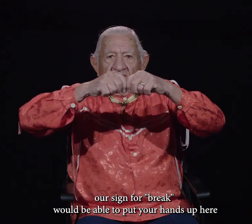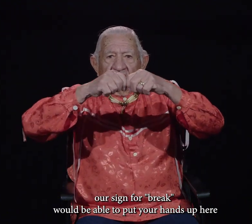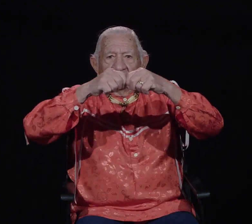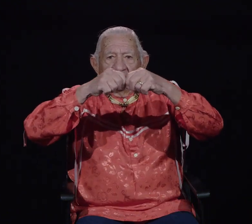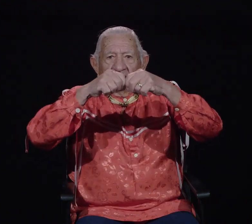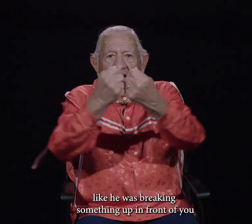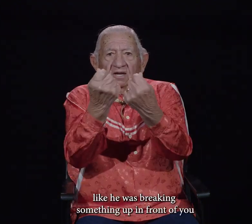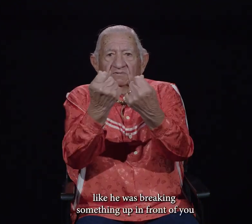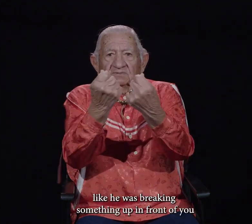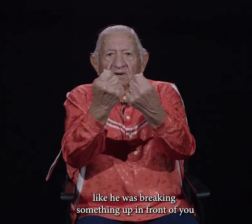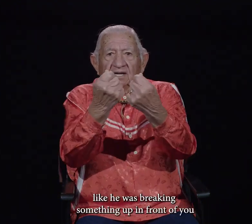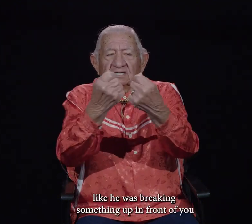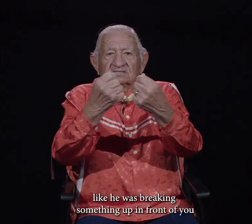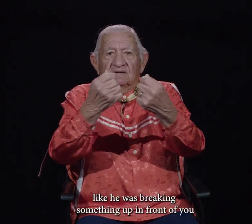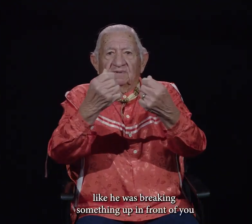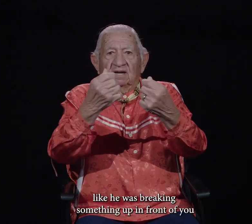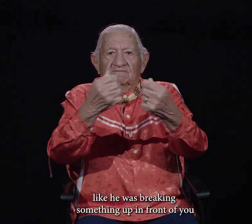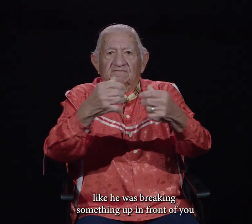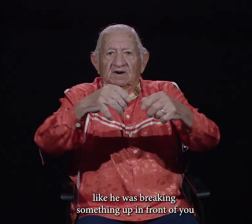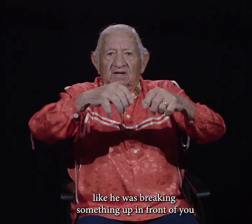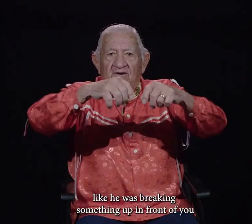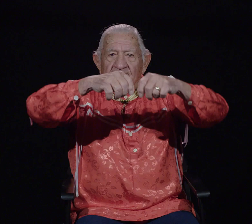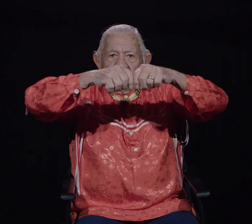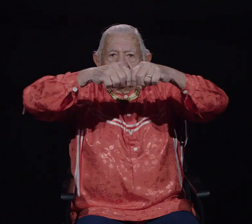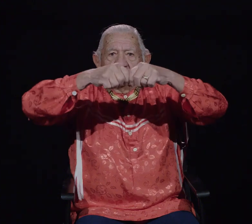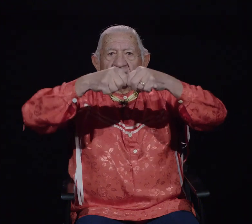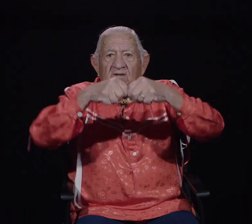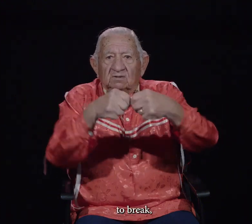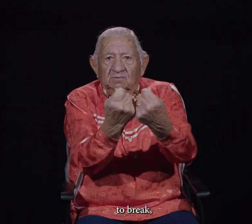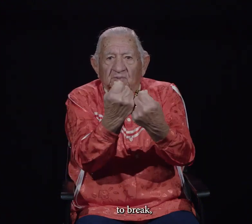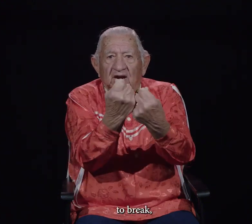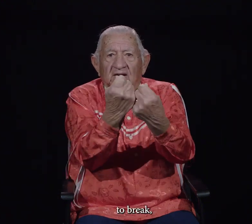here like you was breaking something up in front of you. To break.